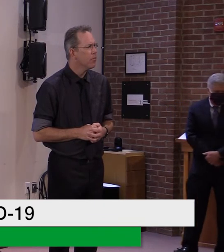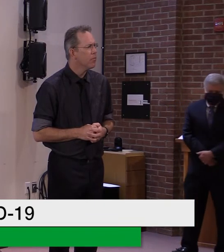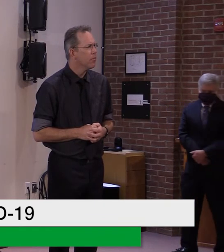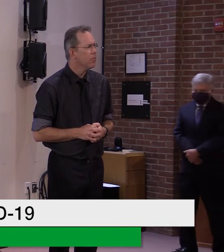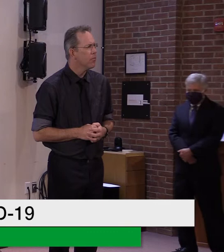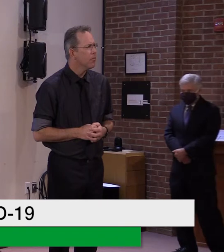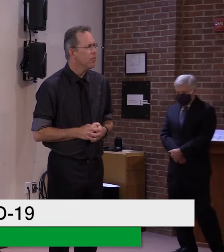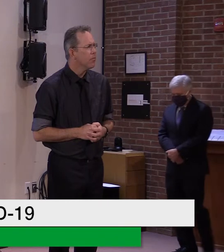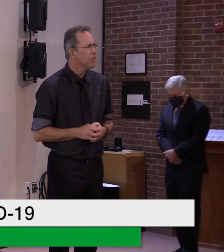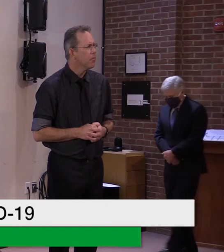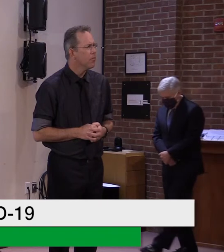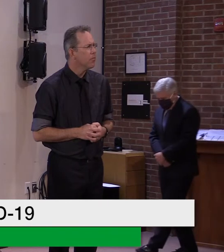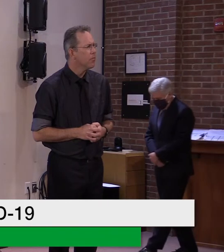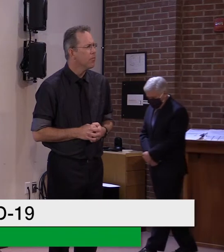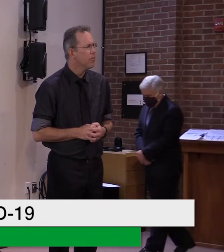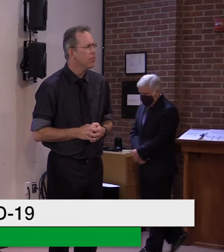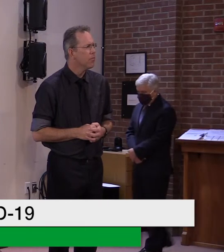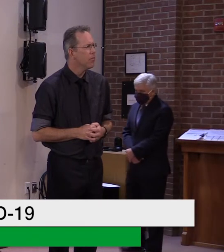earlier